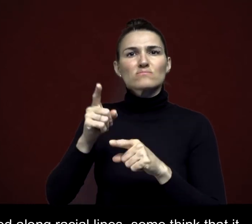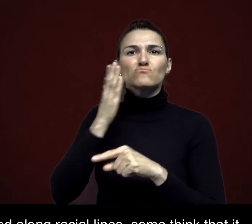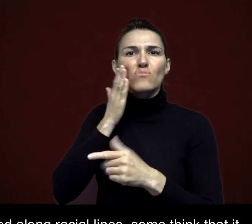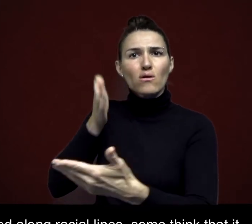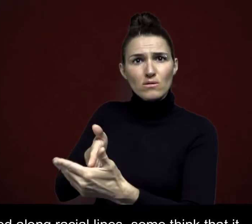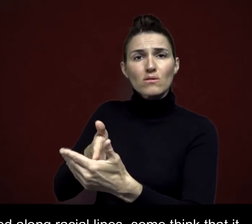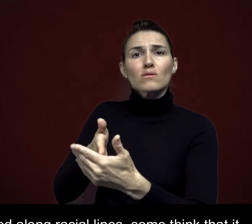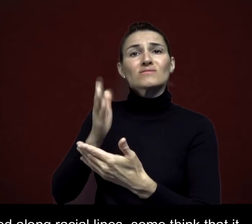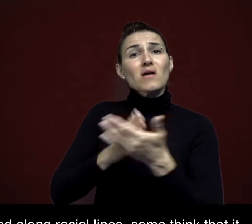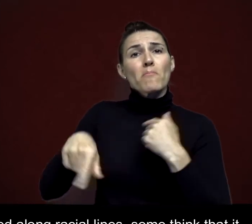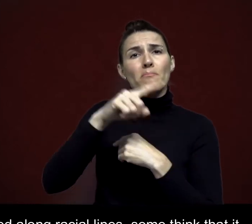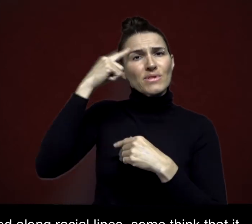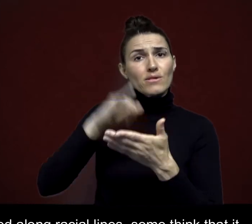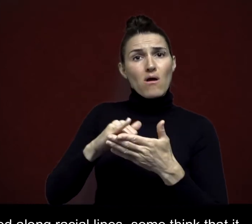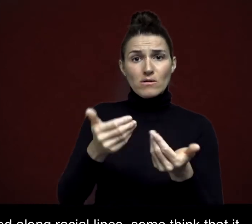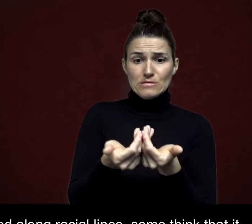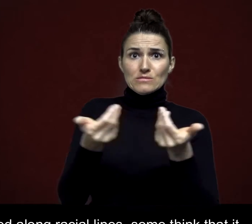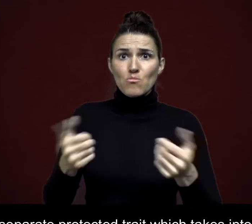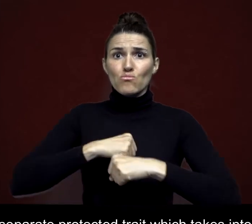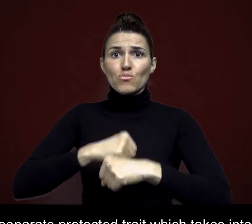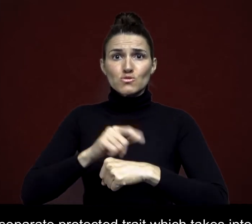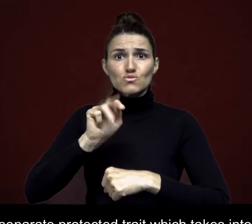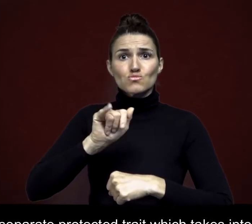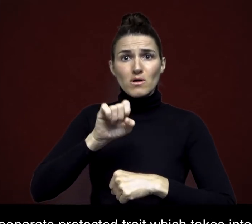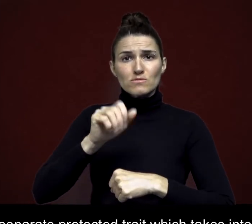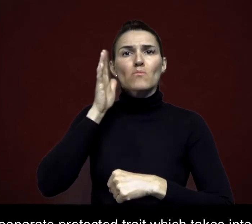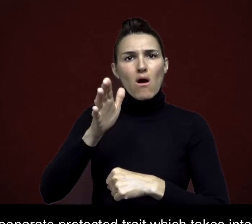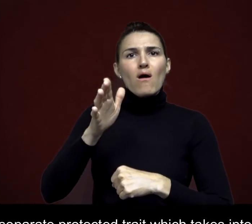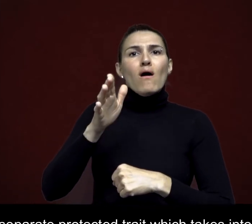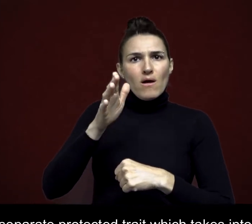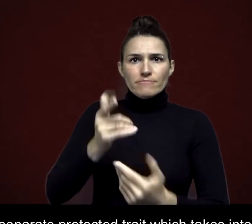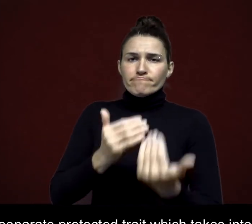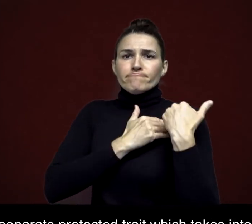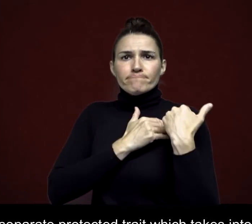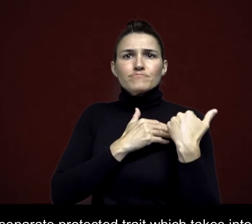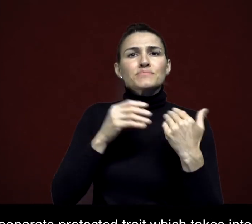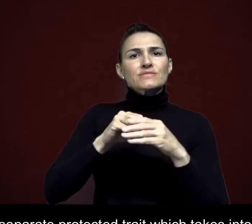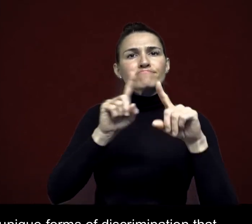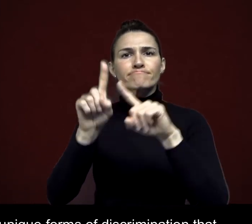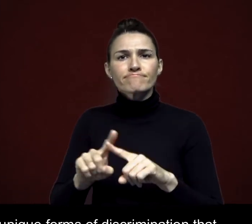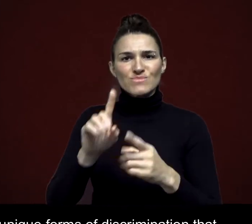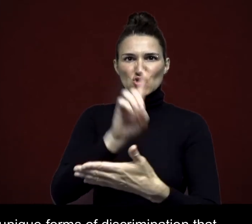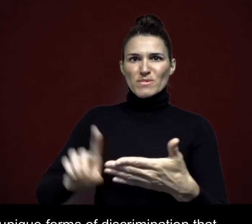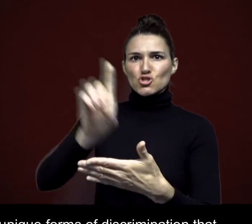along racial lines, some think that it should be a separate protected trait which takes into account the unique forms